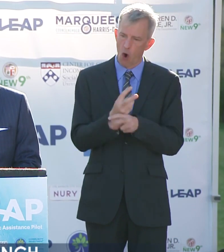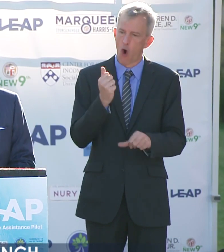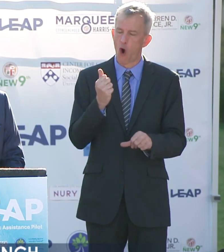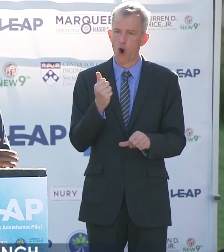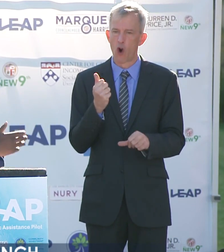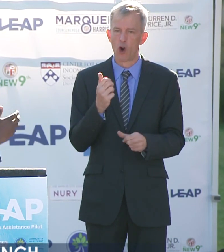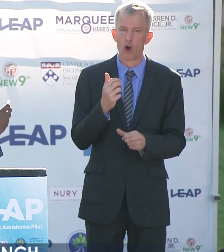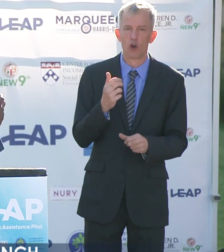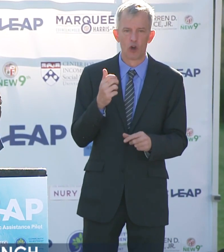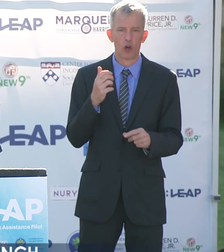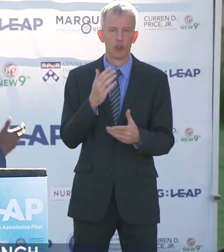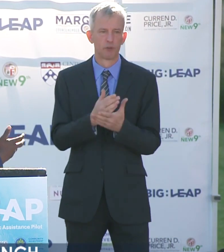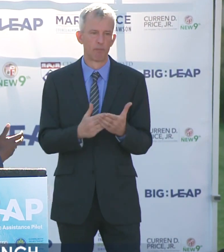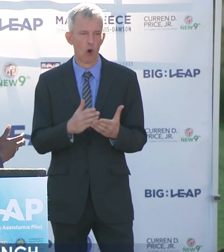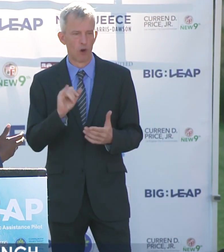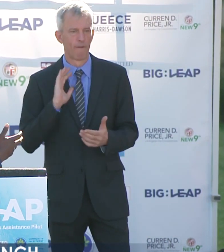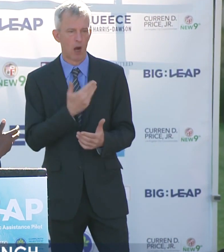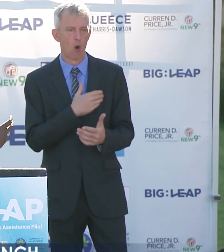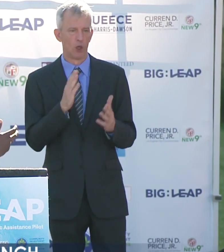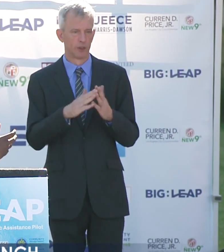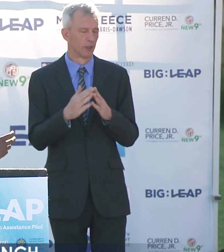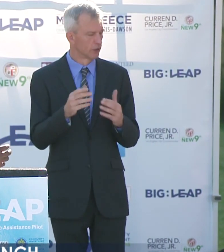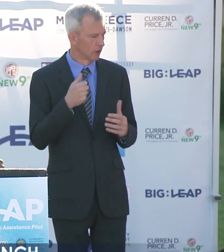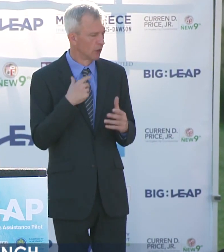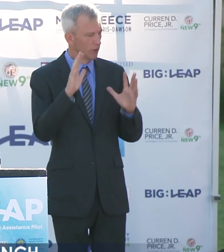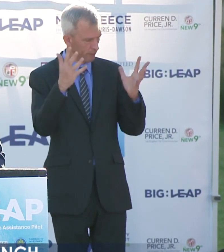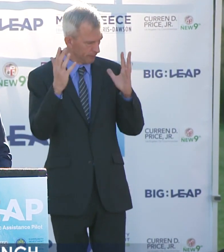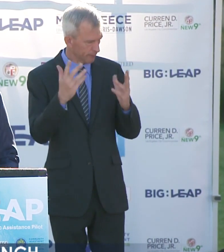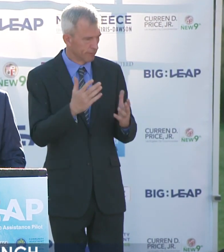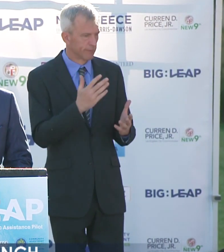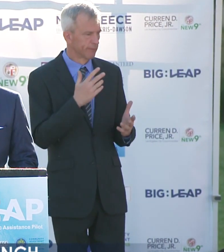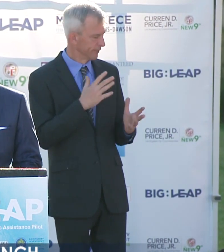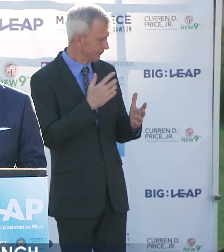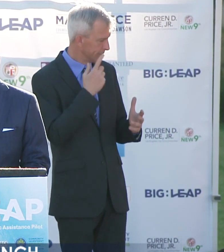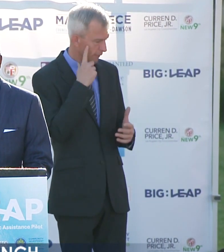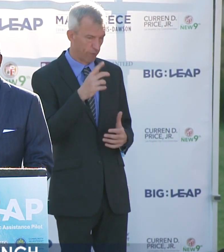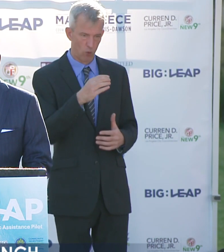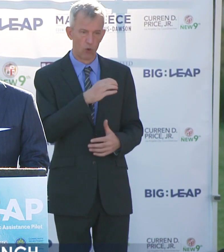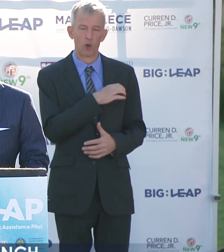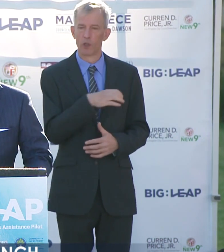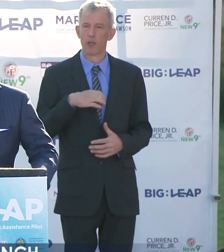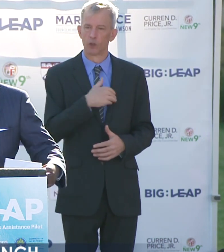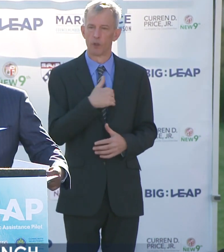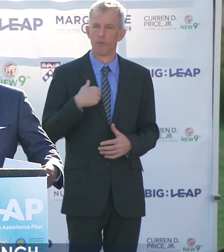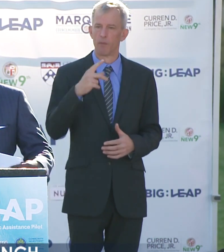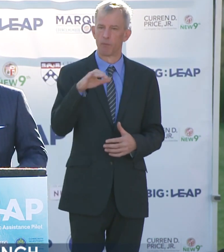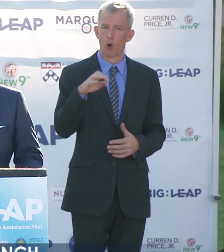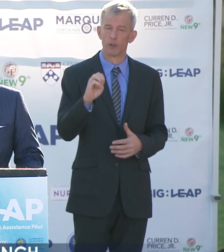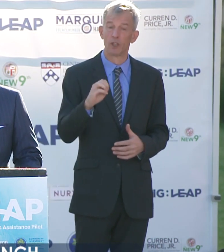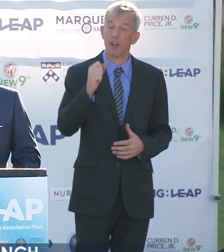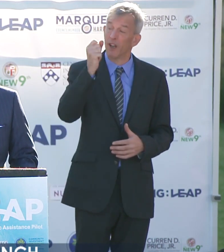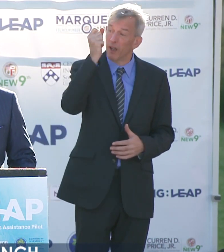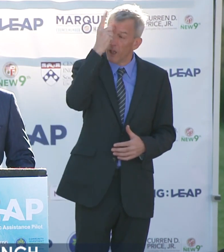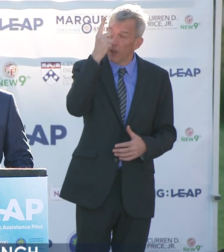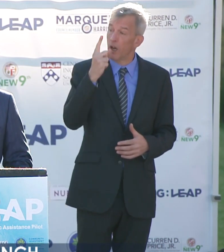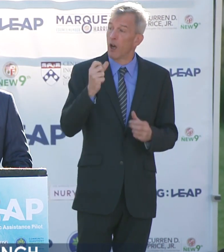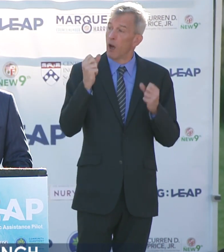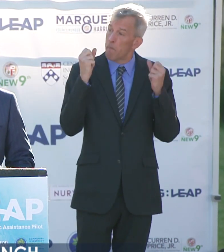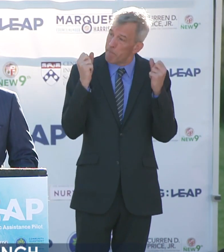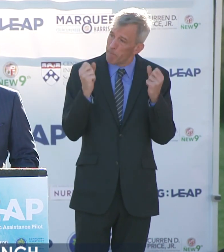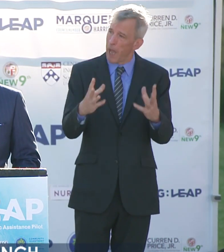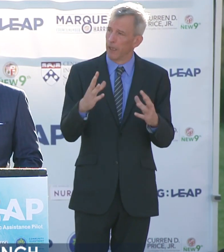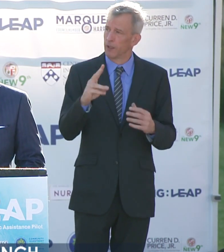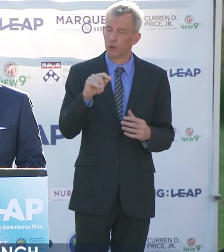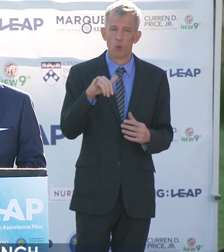District 9. So let's give Councilmember Price a big round of applause. There's a lot of ways to respond